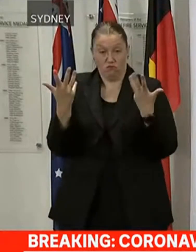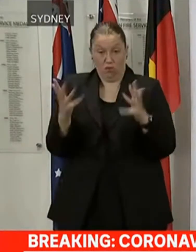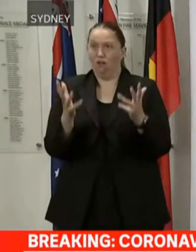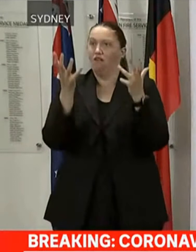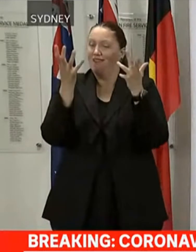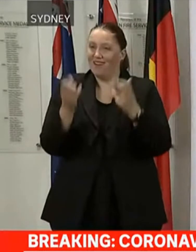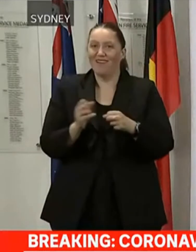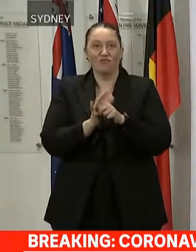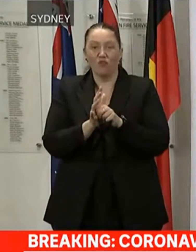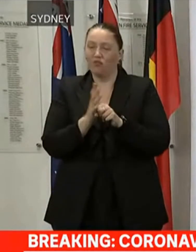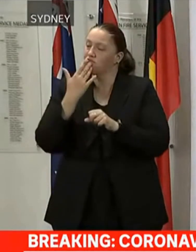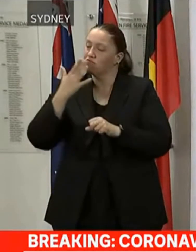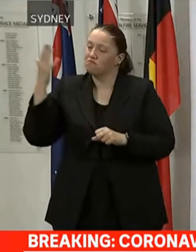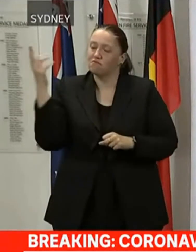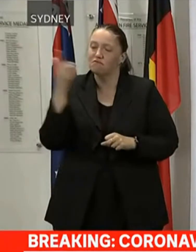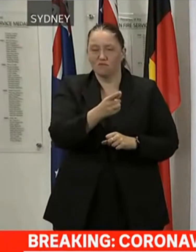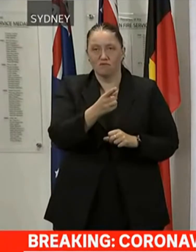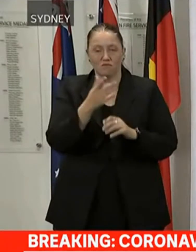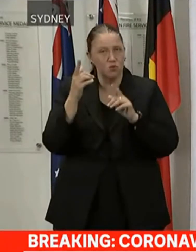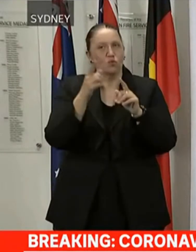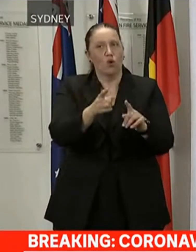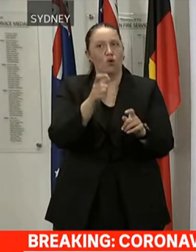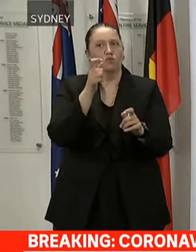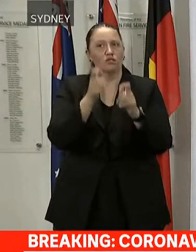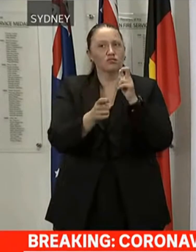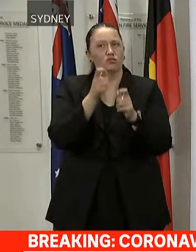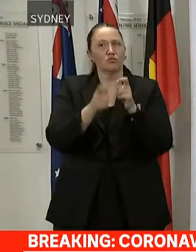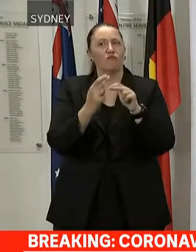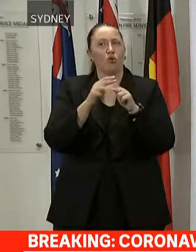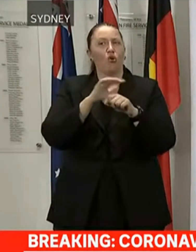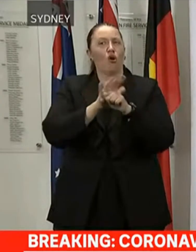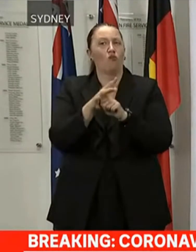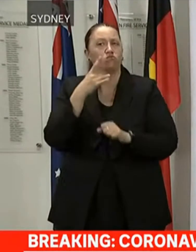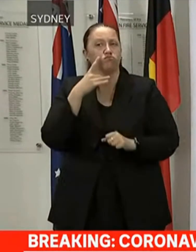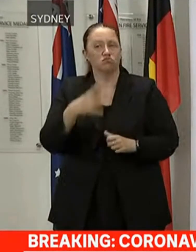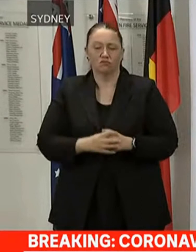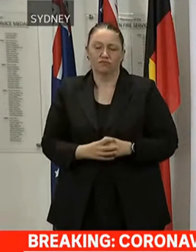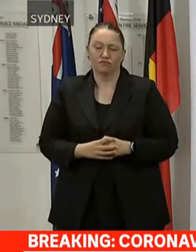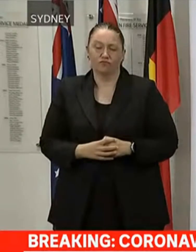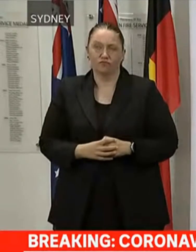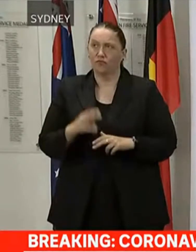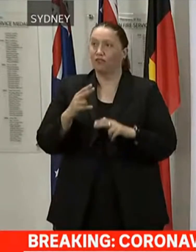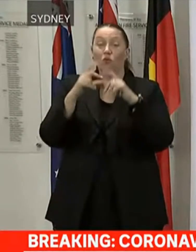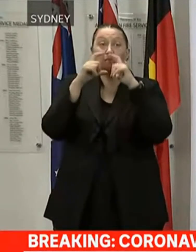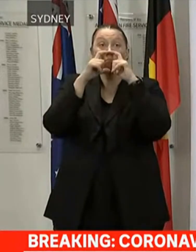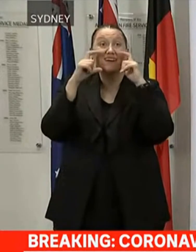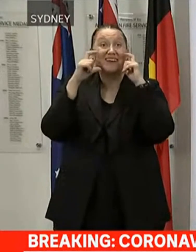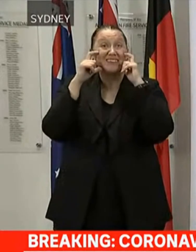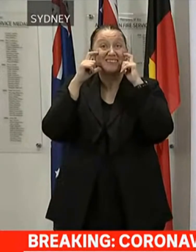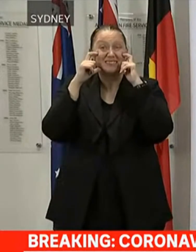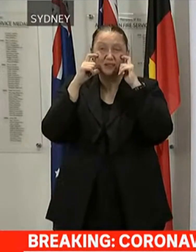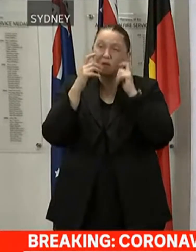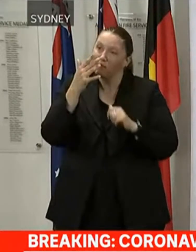get tested. In terms of mask wearing, can we also again reiterate how important it is for people in places of